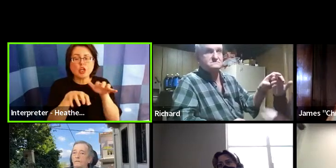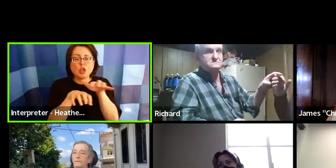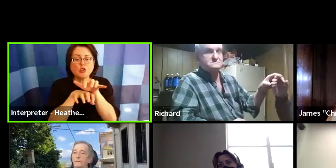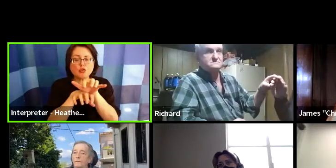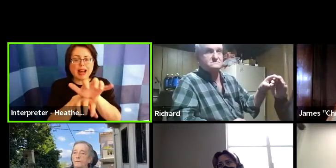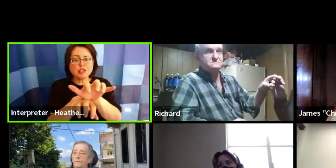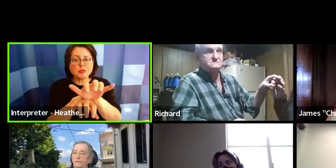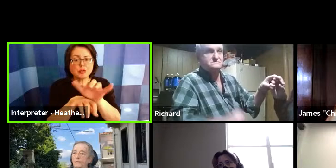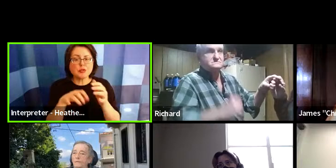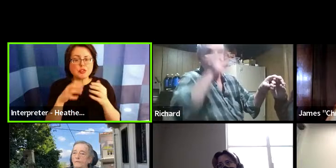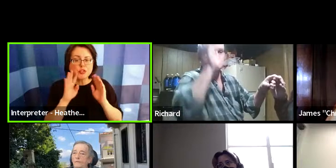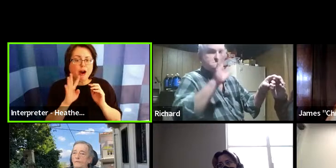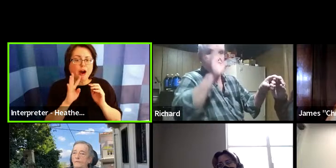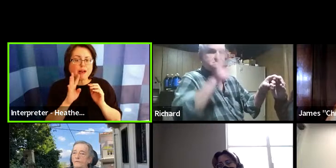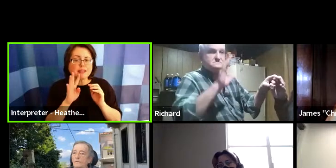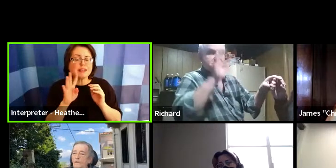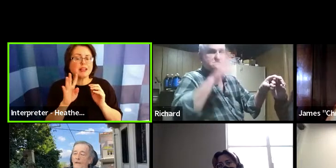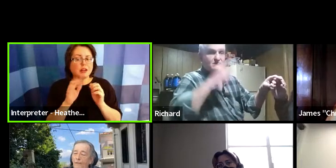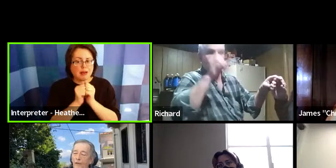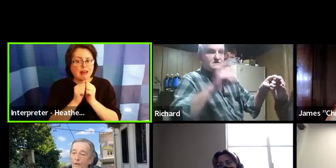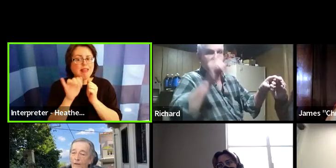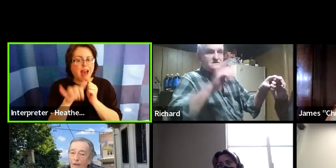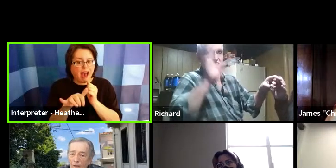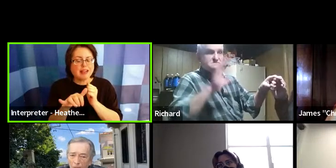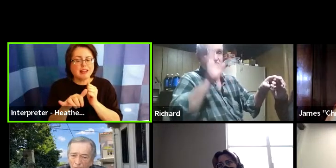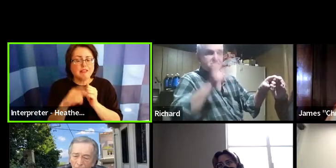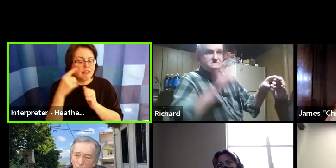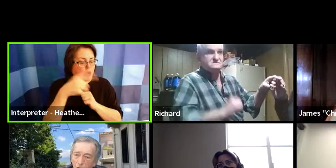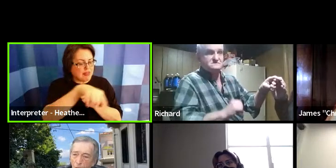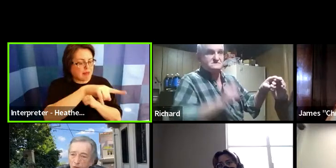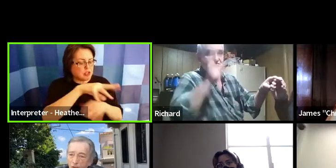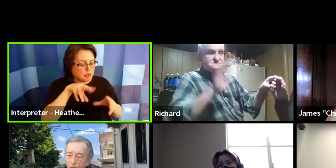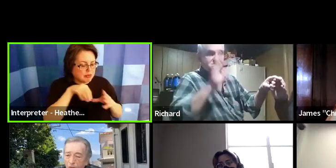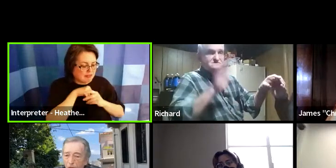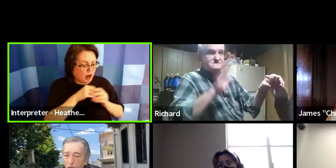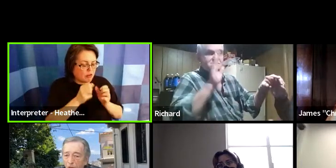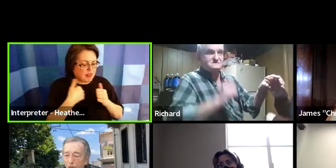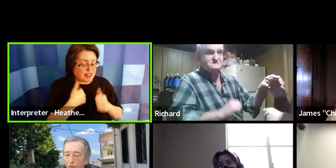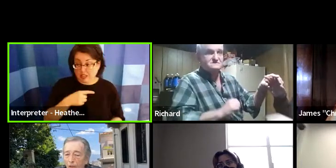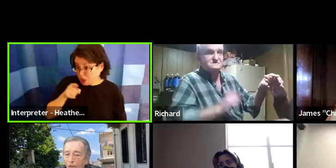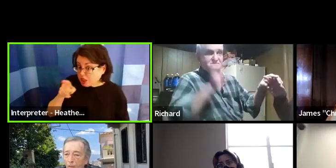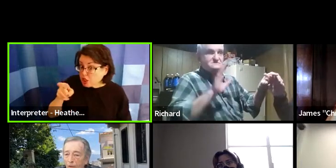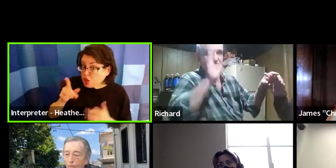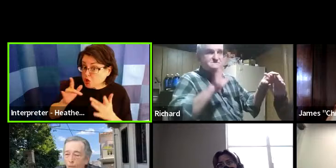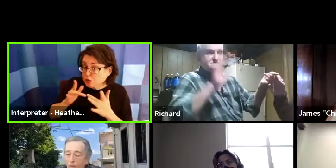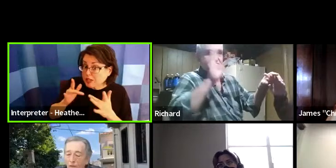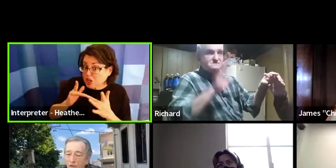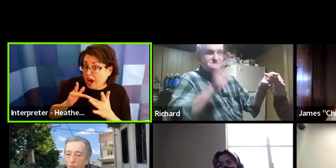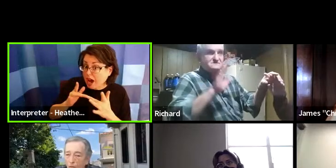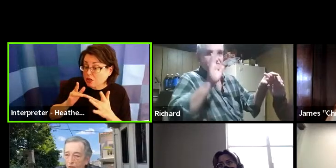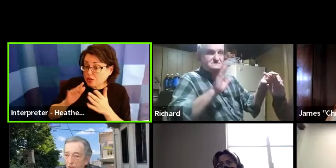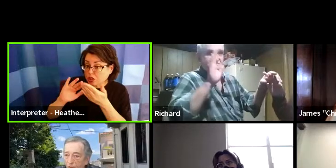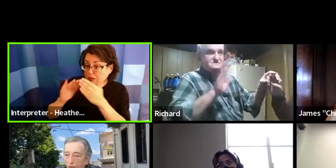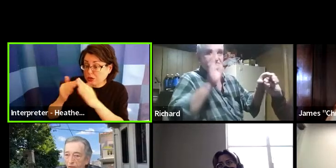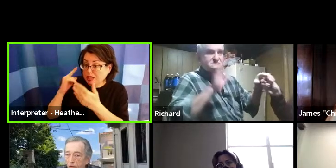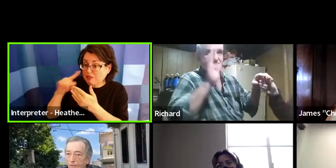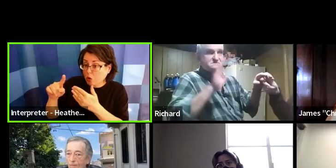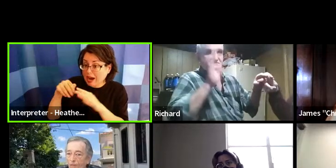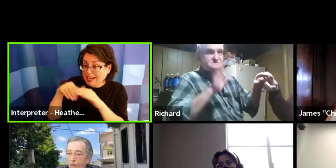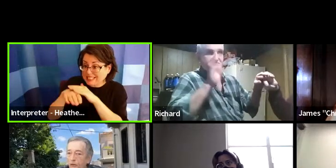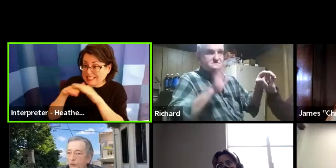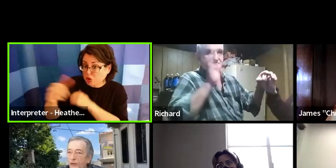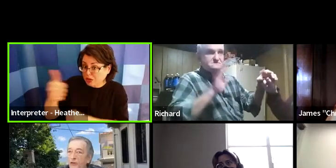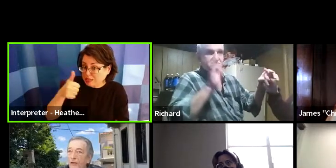those communities to engage us on. Did you reach out to the Committee for Accessible